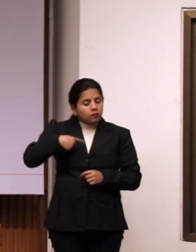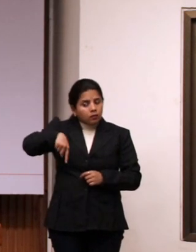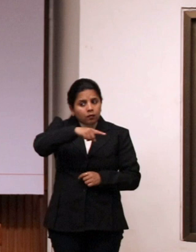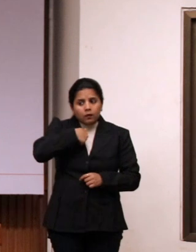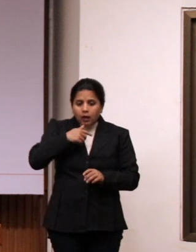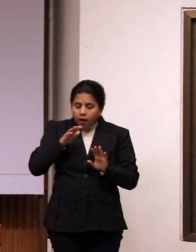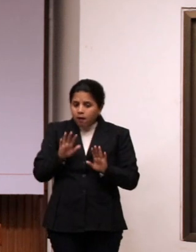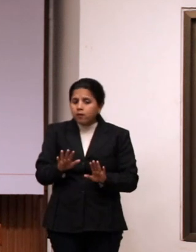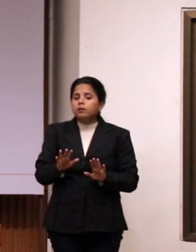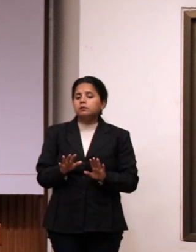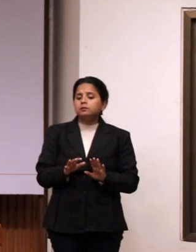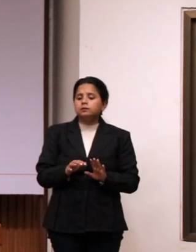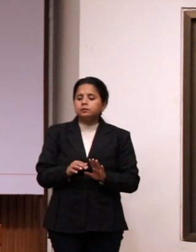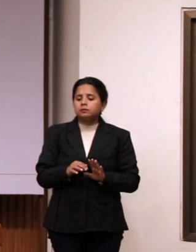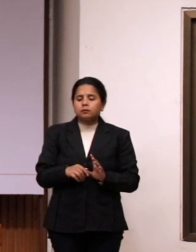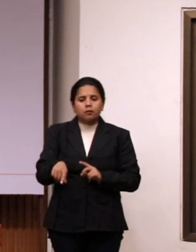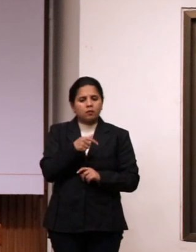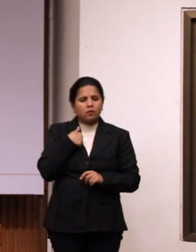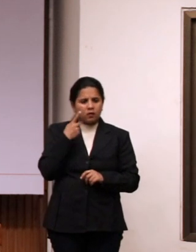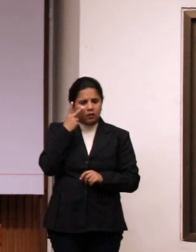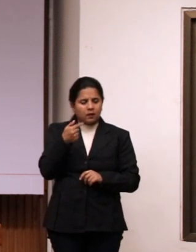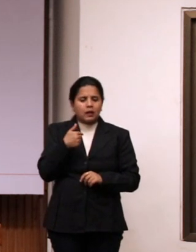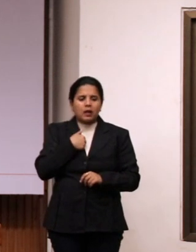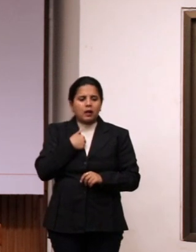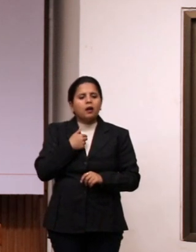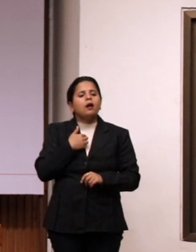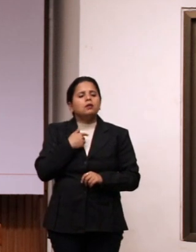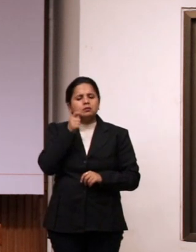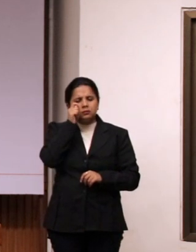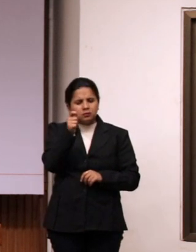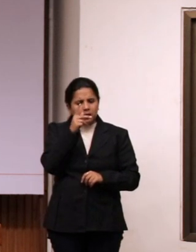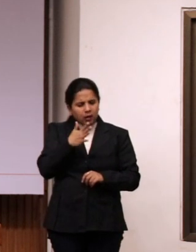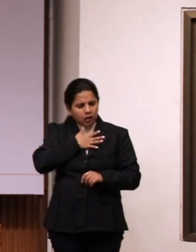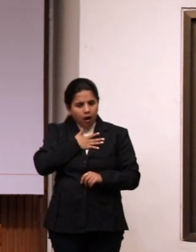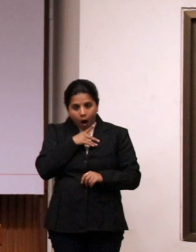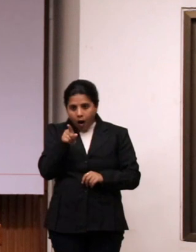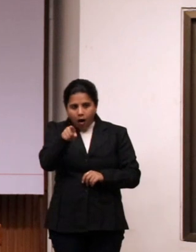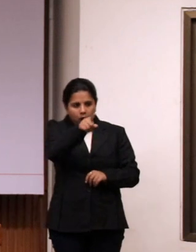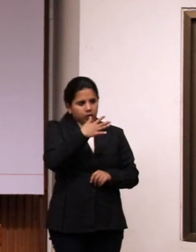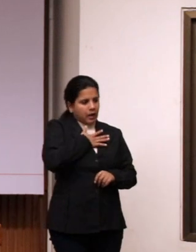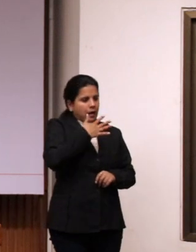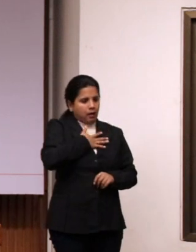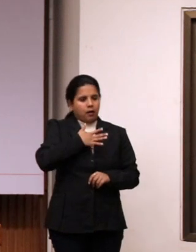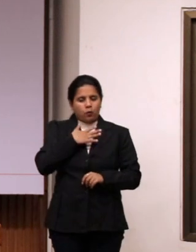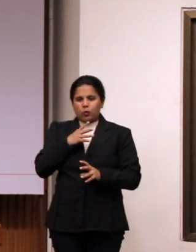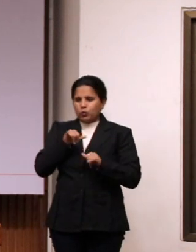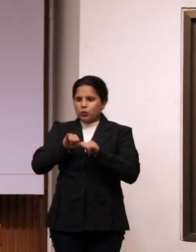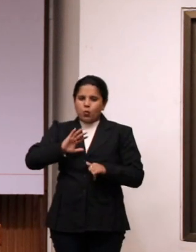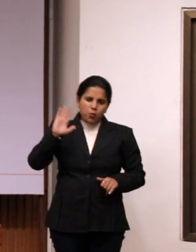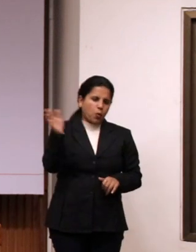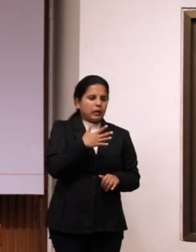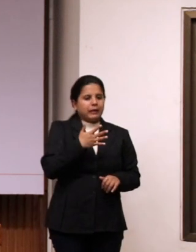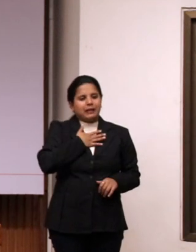we have aspects with green glass, and we try to see that every piece of land should be